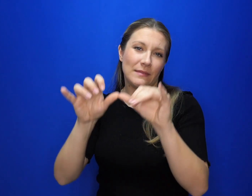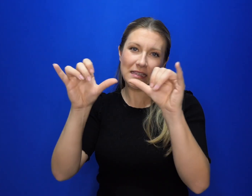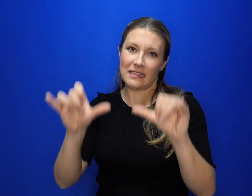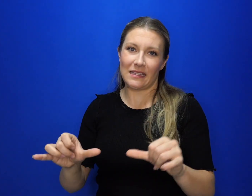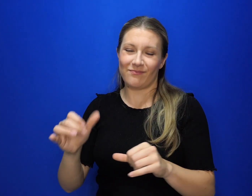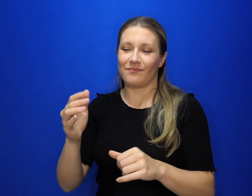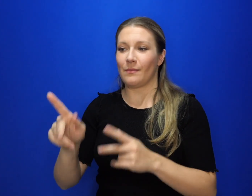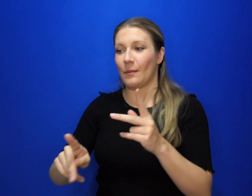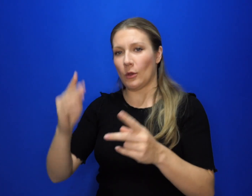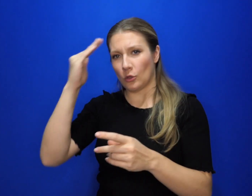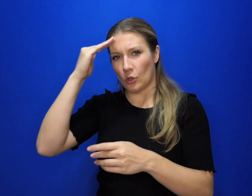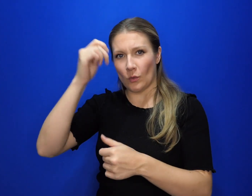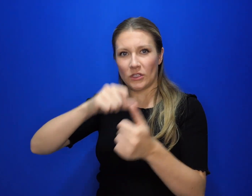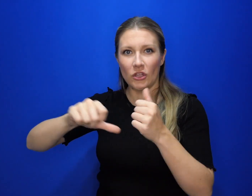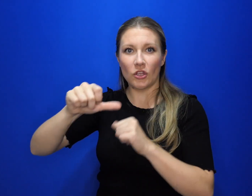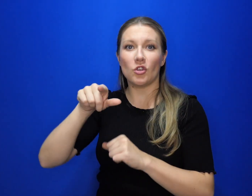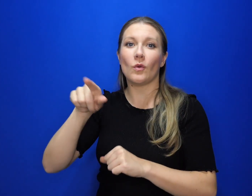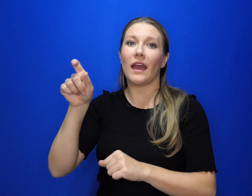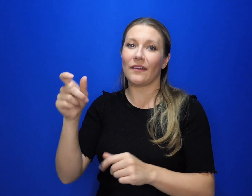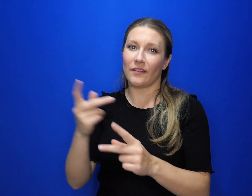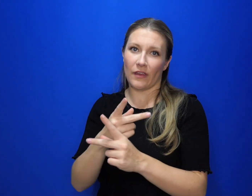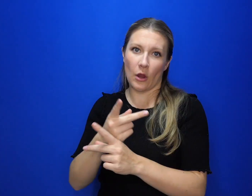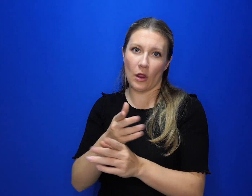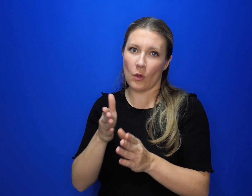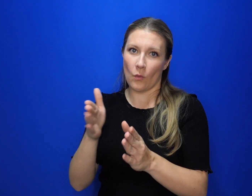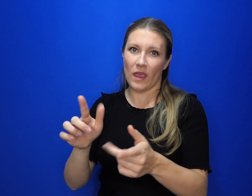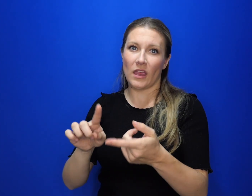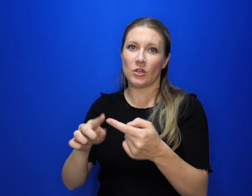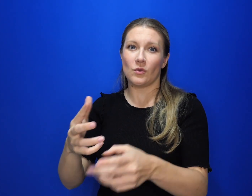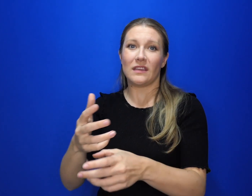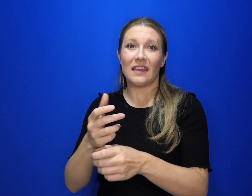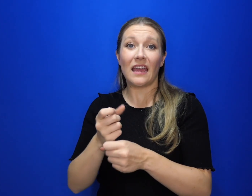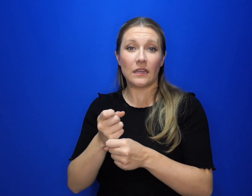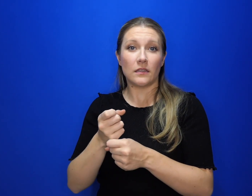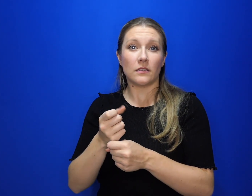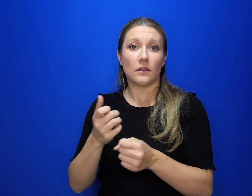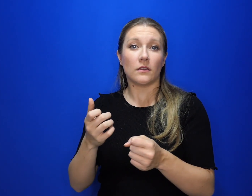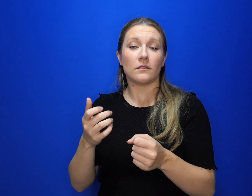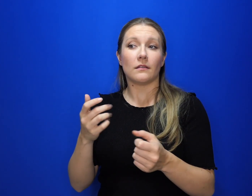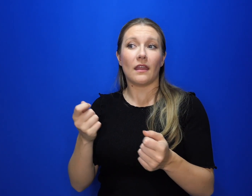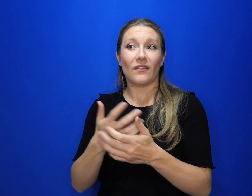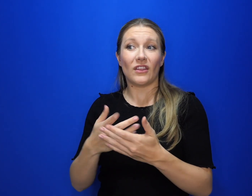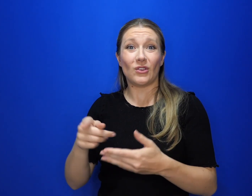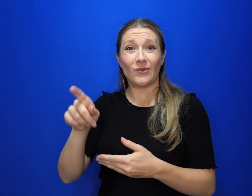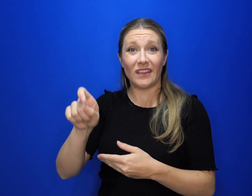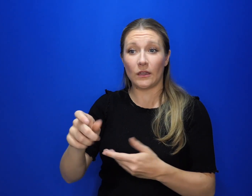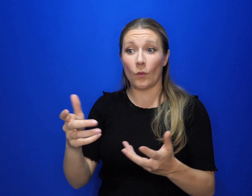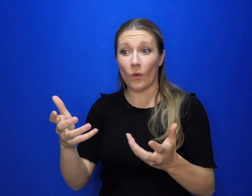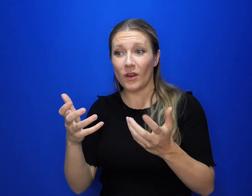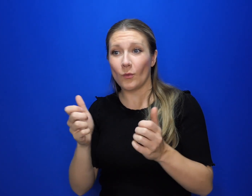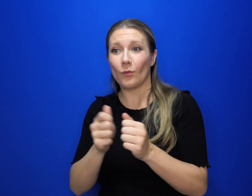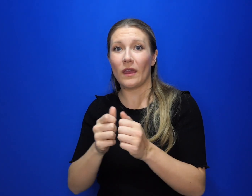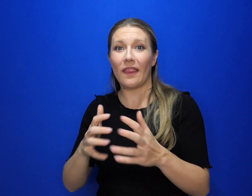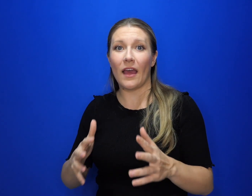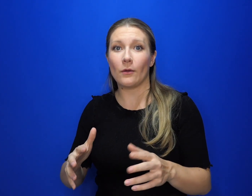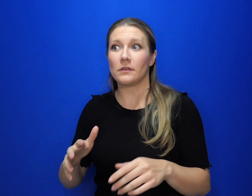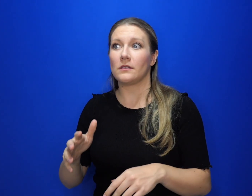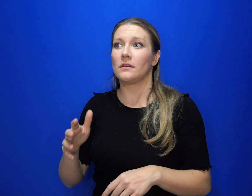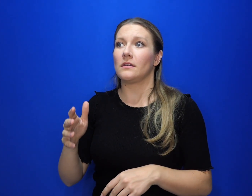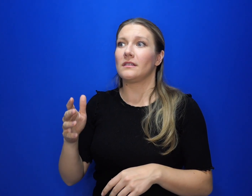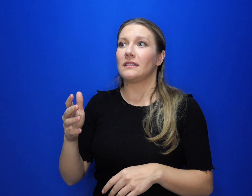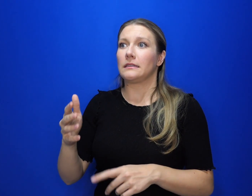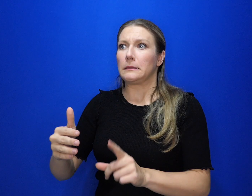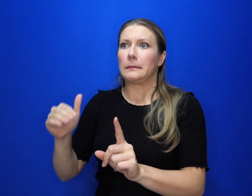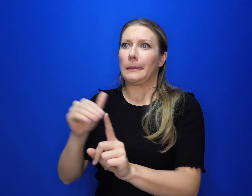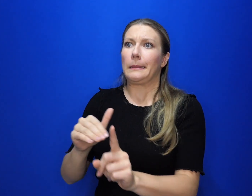work with each other. They know each other. You have to find a way to get what you want without being a pariah. You